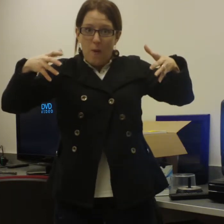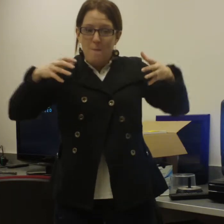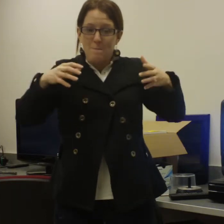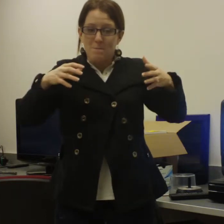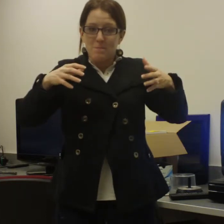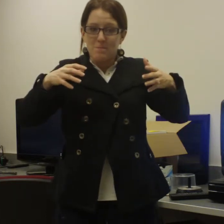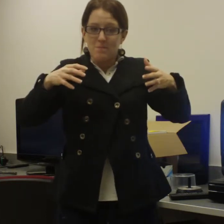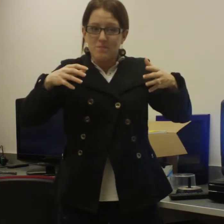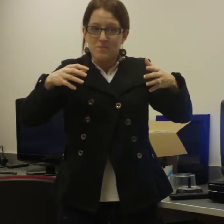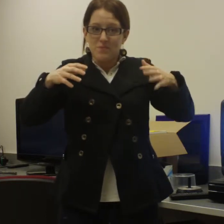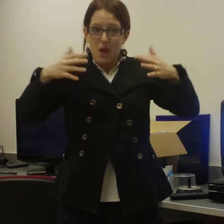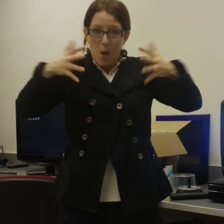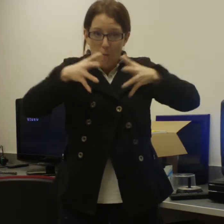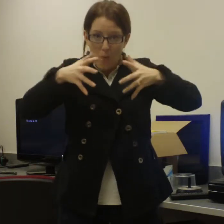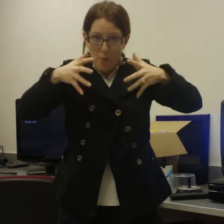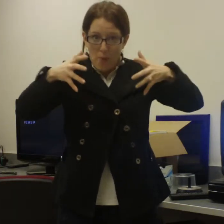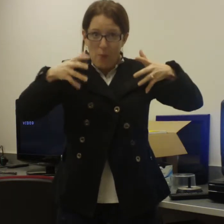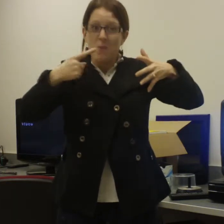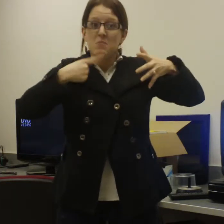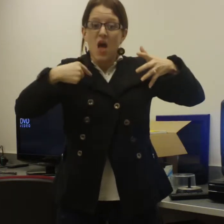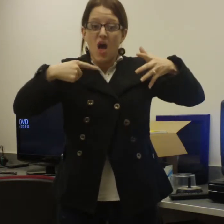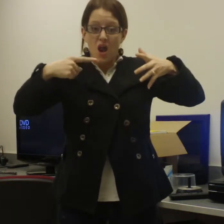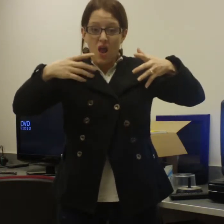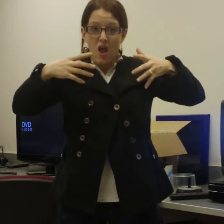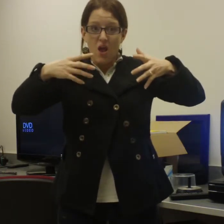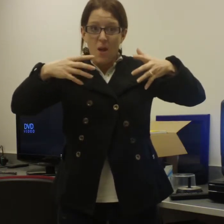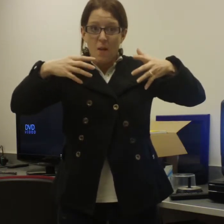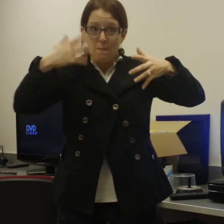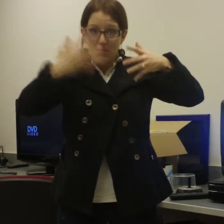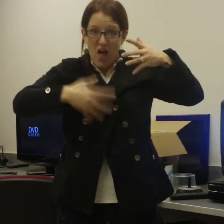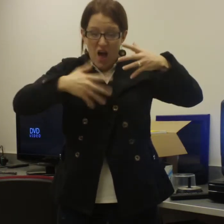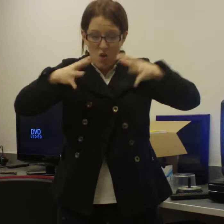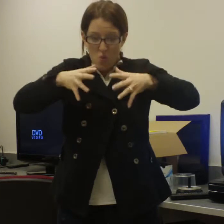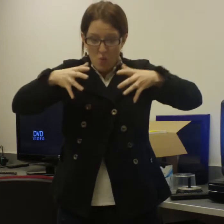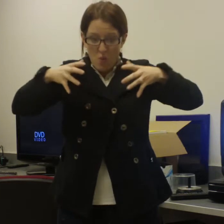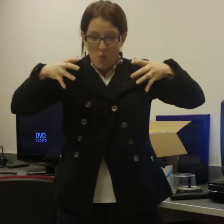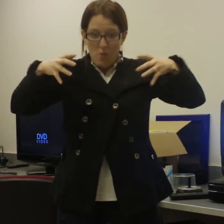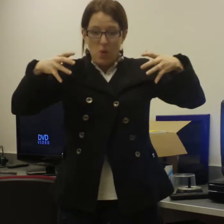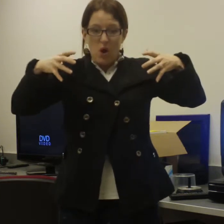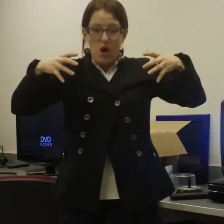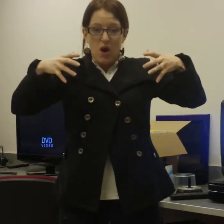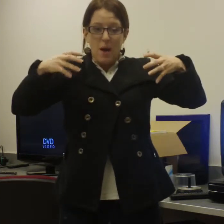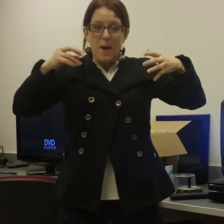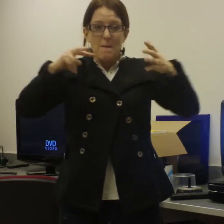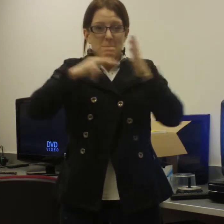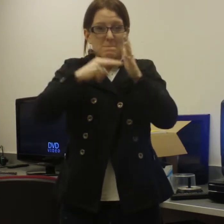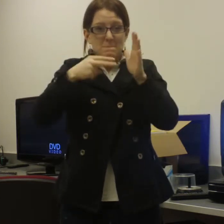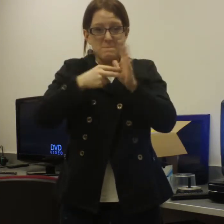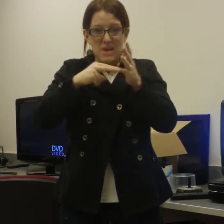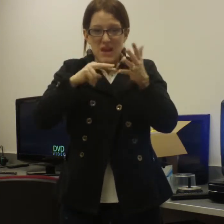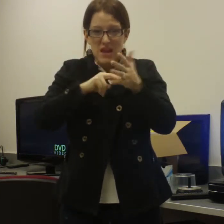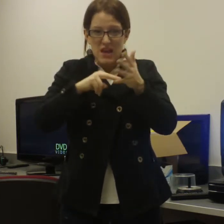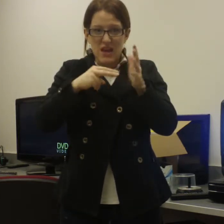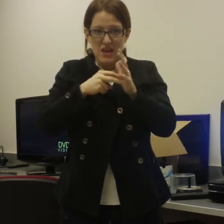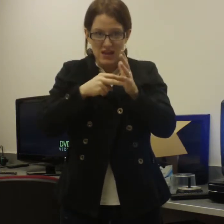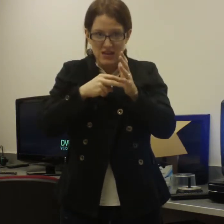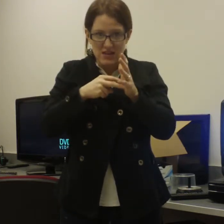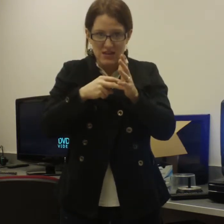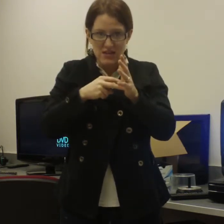the pressure, when you're squeezing the vein, all you're basically doing is you're helping push the blood through the